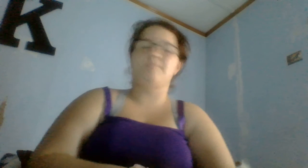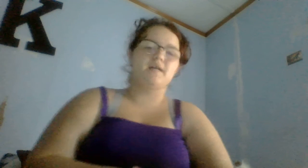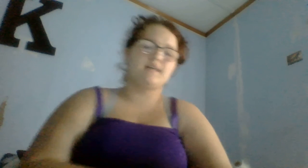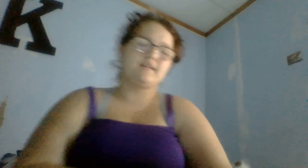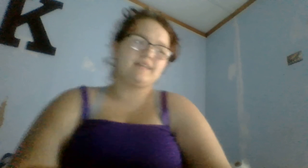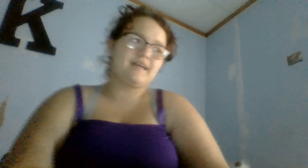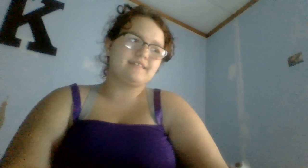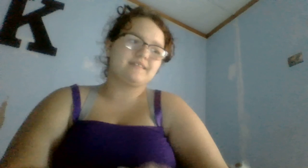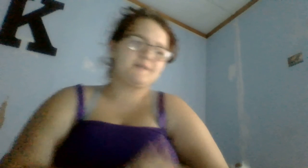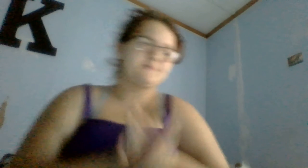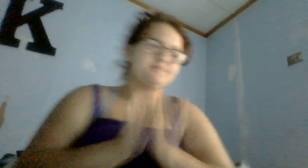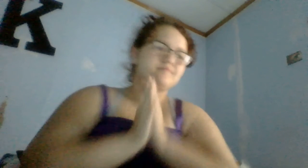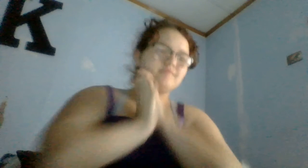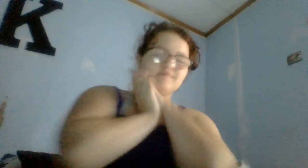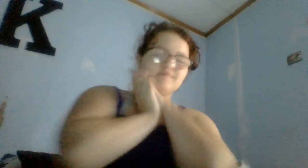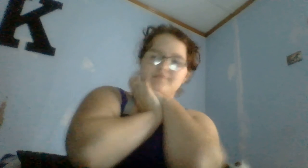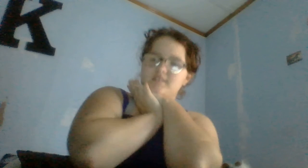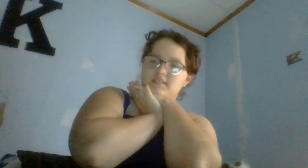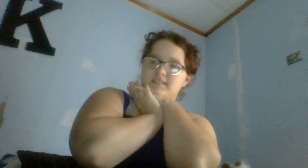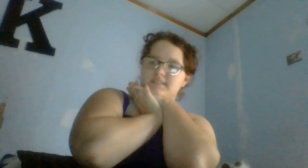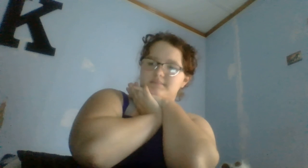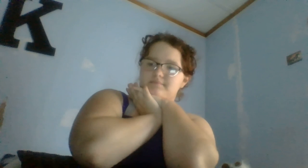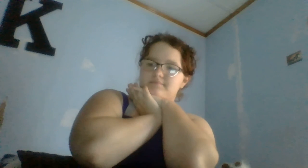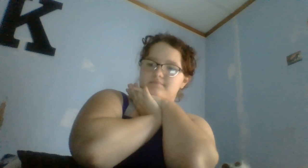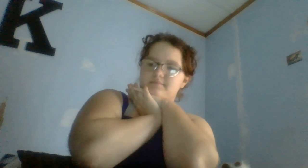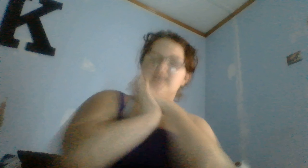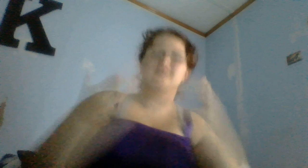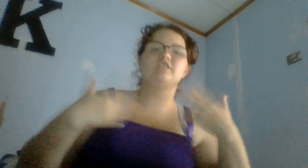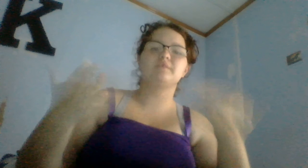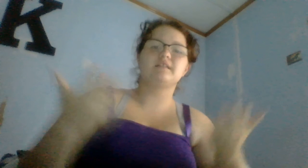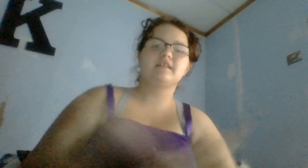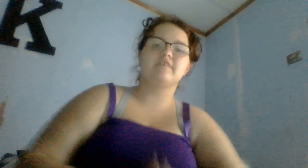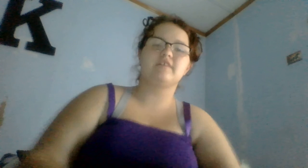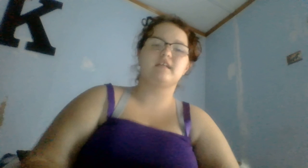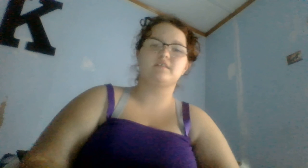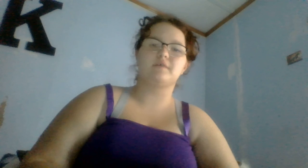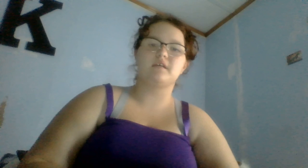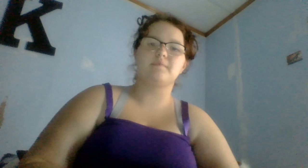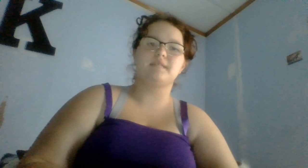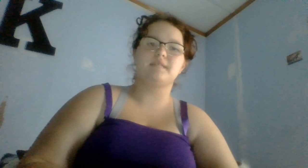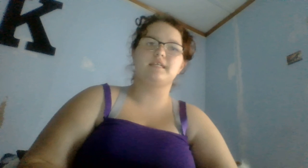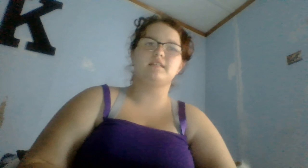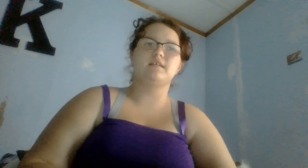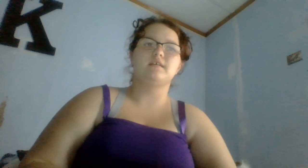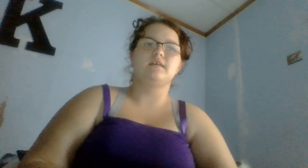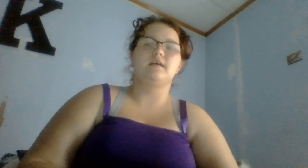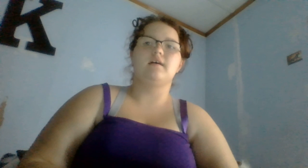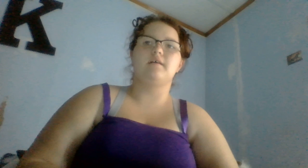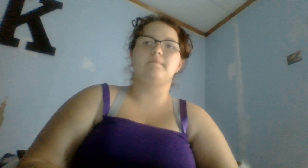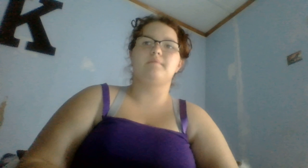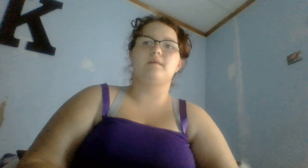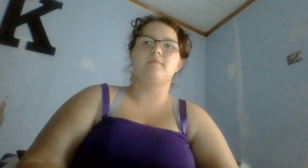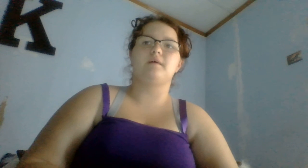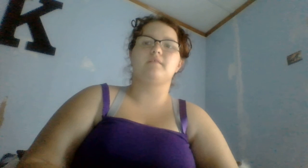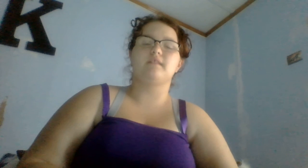but uh yeah so um so yeah i just wanted to give you guys a quick update um about